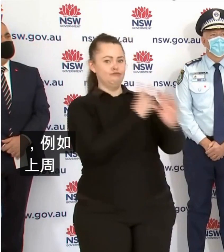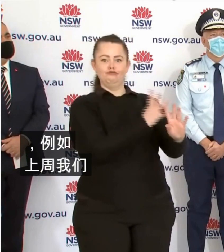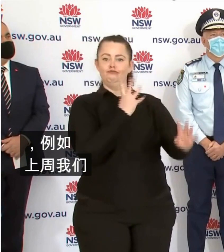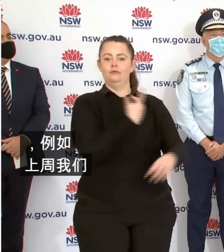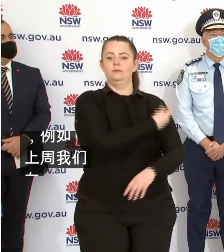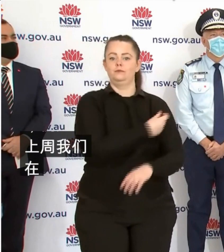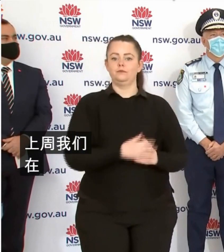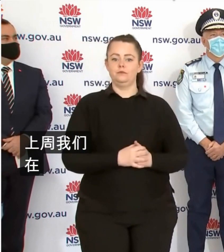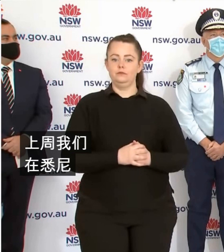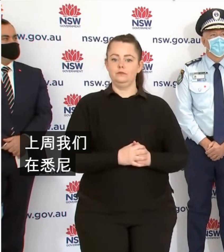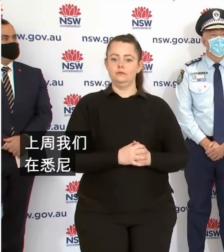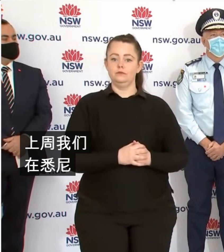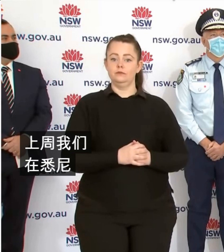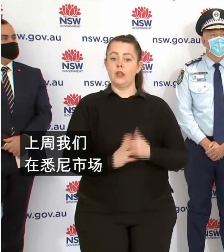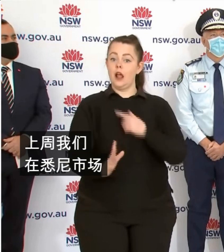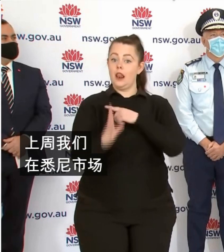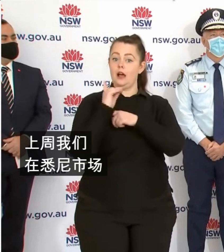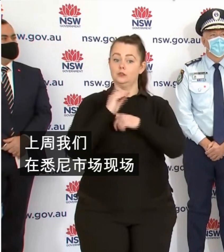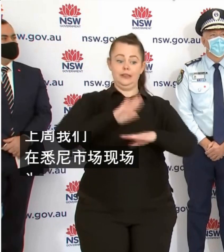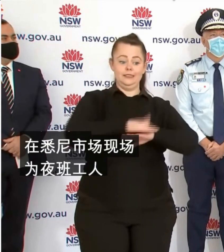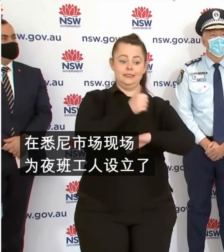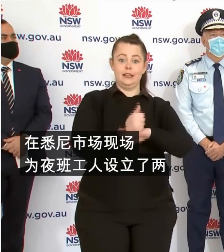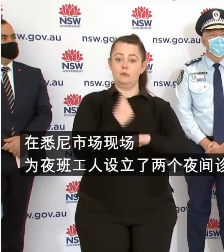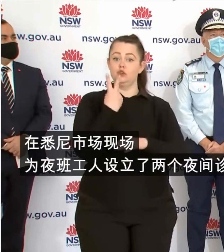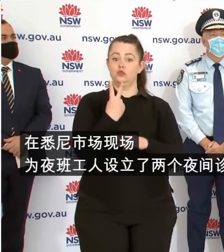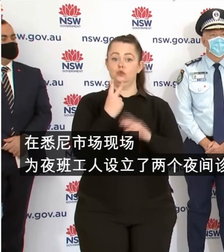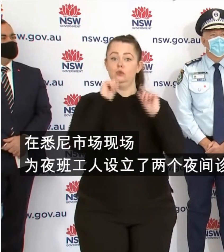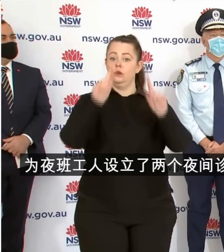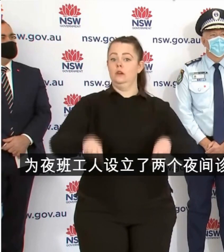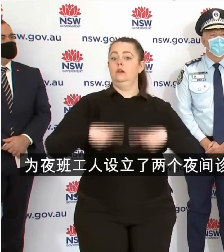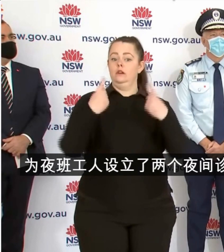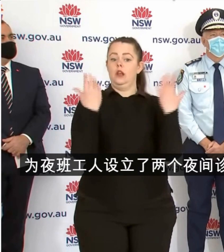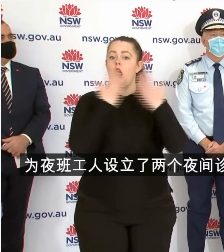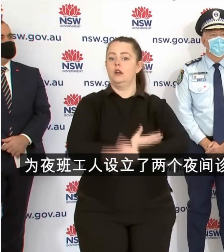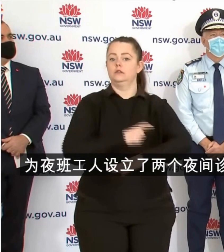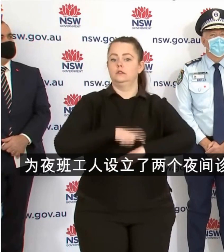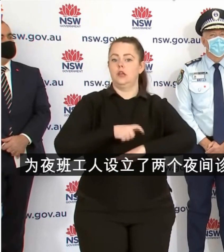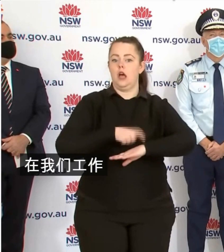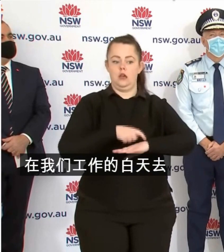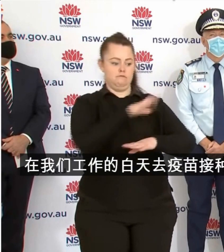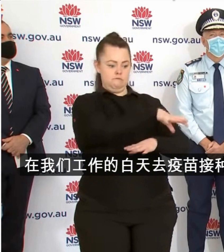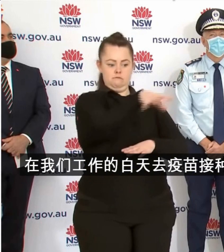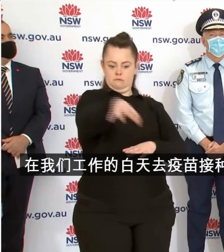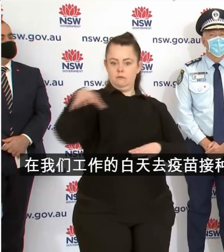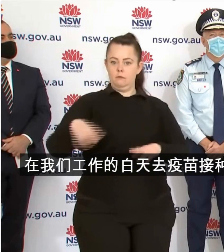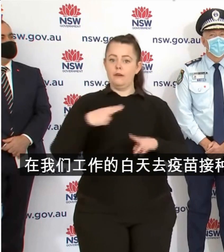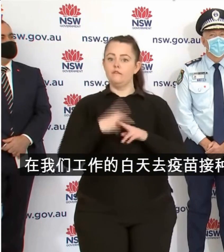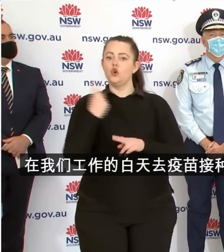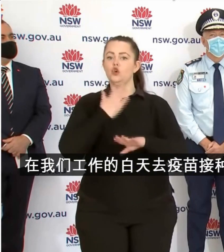up 2 overnight clinics on site at Sydney markets for the night workers who would have found it challenging to attend the vaccination hubs during the